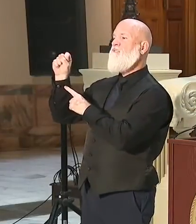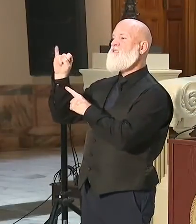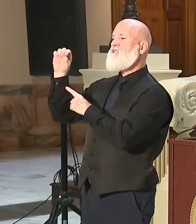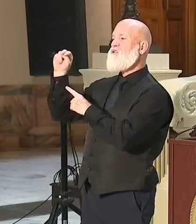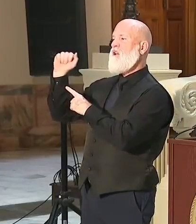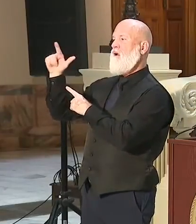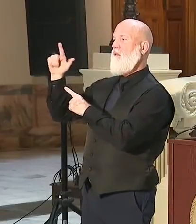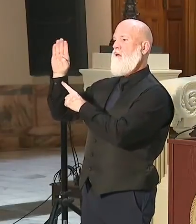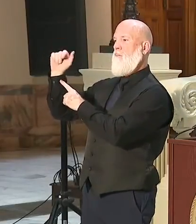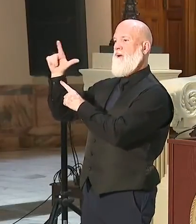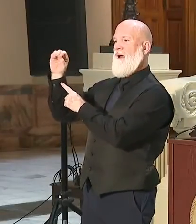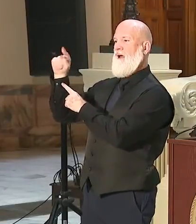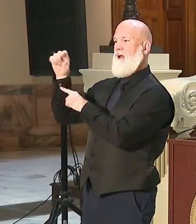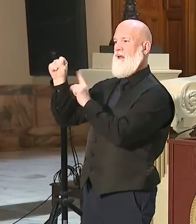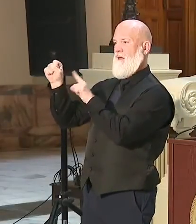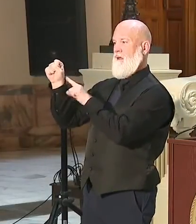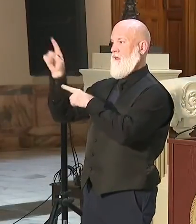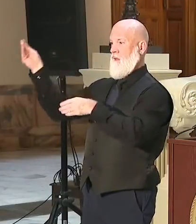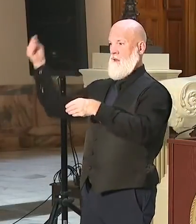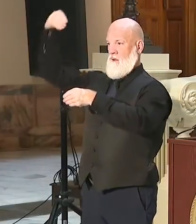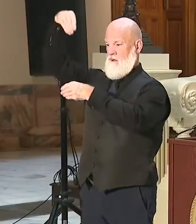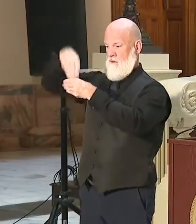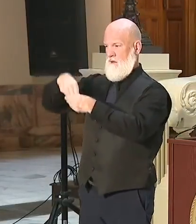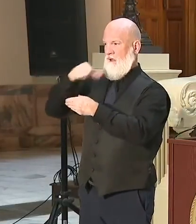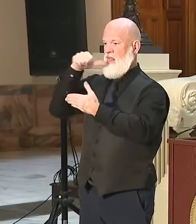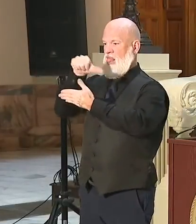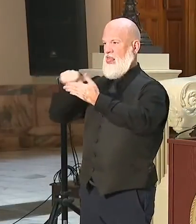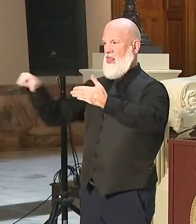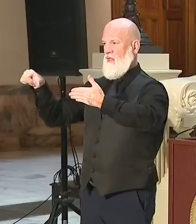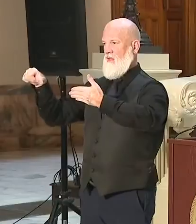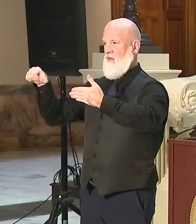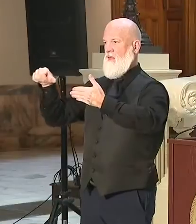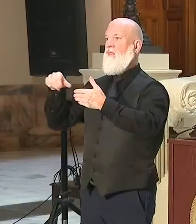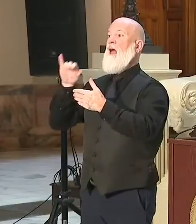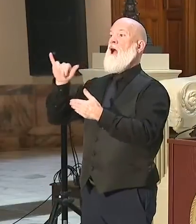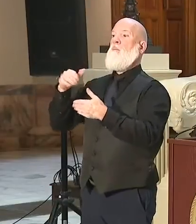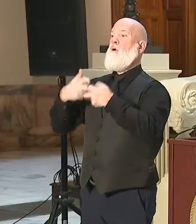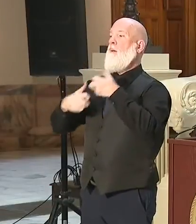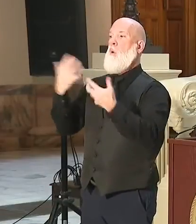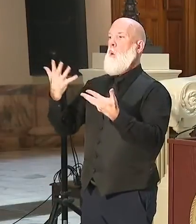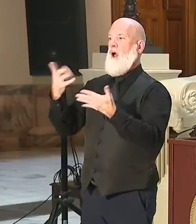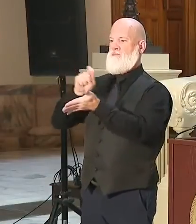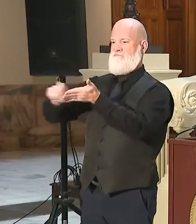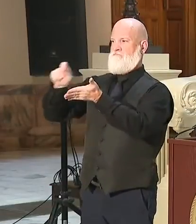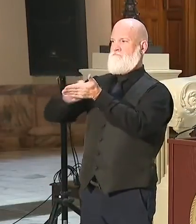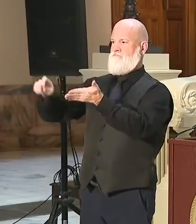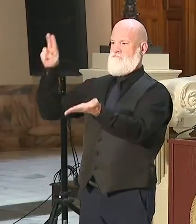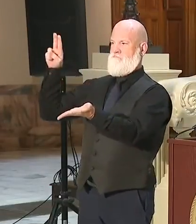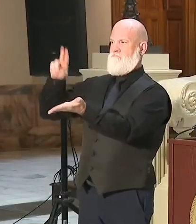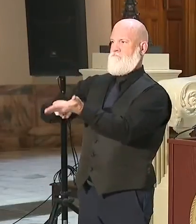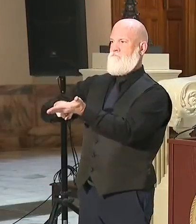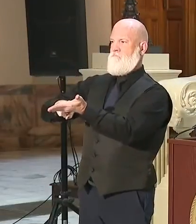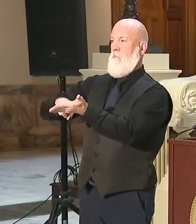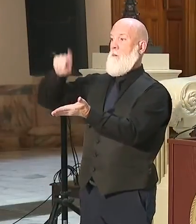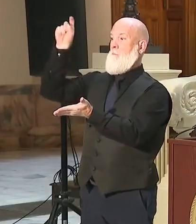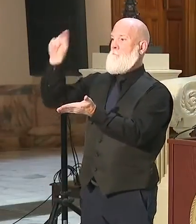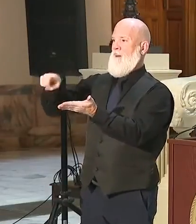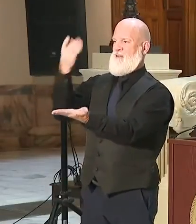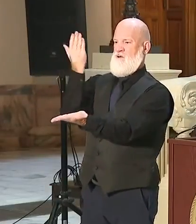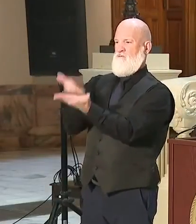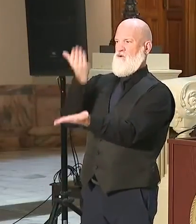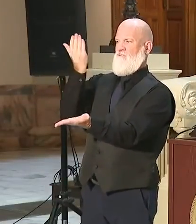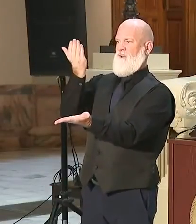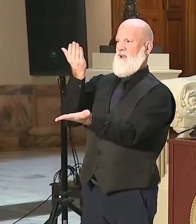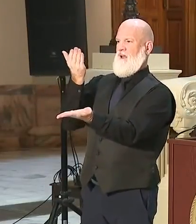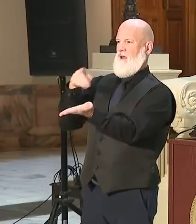an explanation as to what the issue is, signatures by people so you can identify it, and then to figure out if it needs to be verified or just counted. So what they do